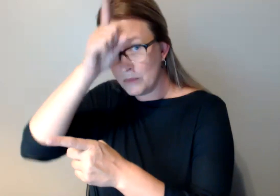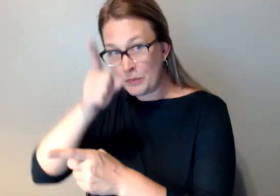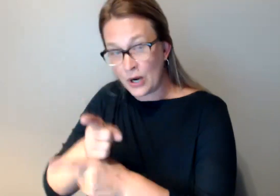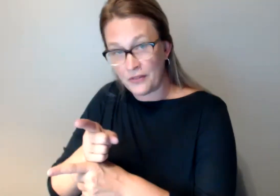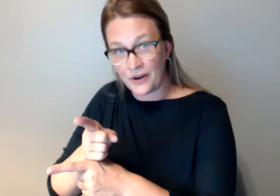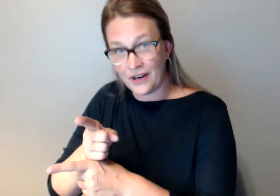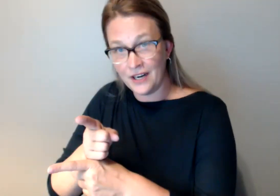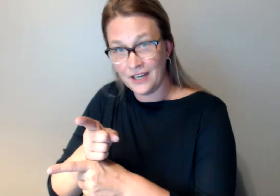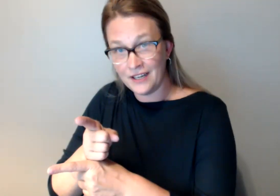brother.